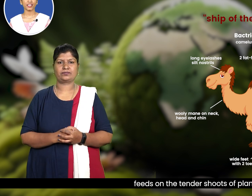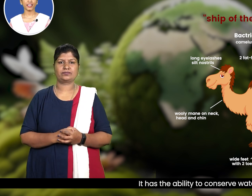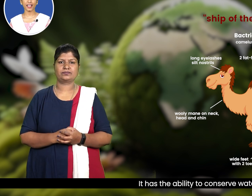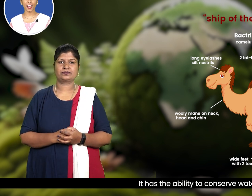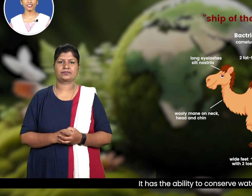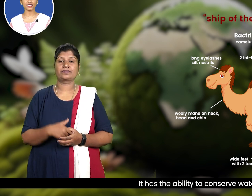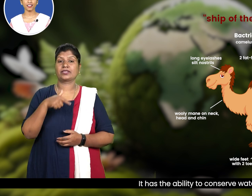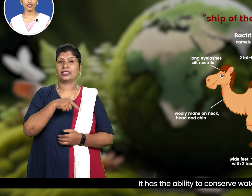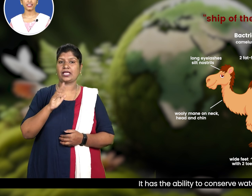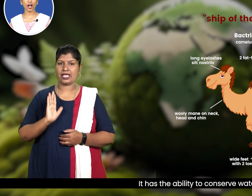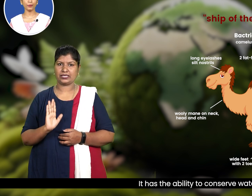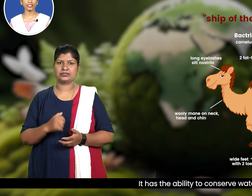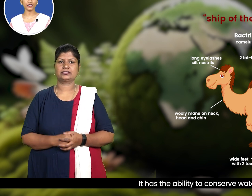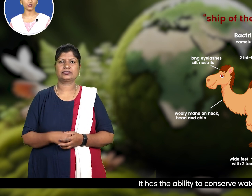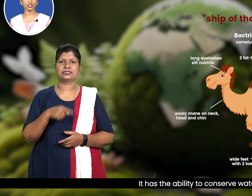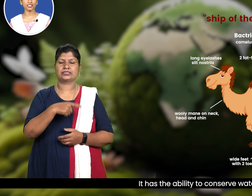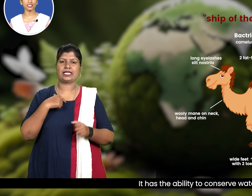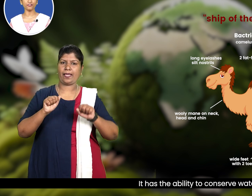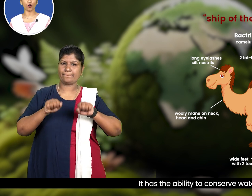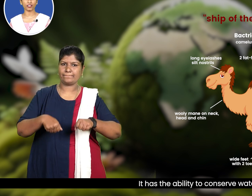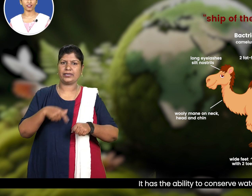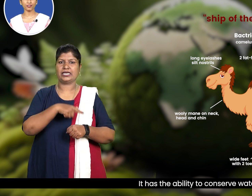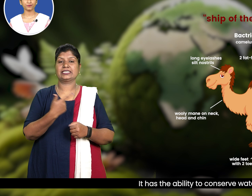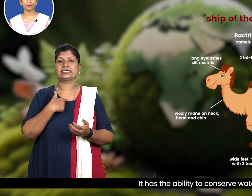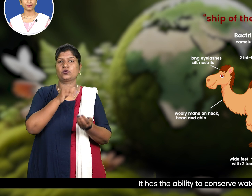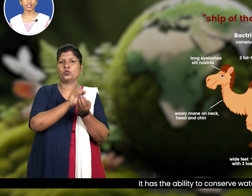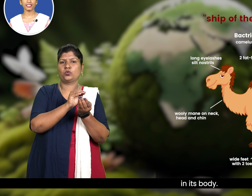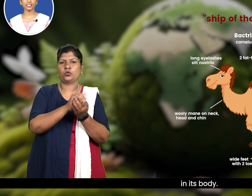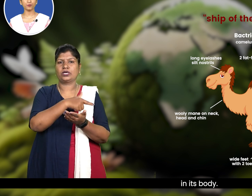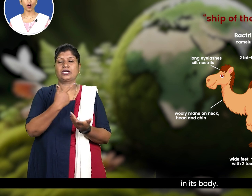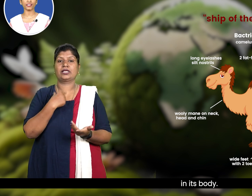It has the ability to conserve water in its body.